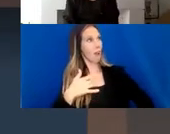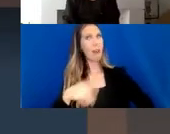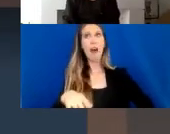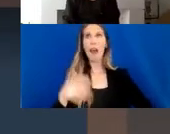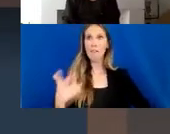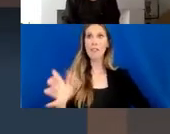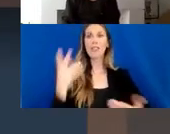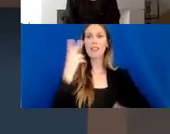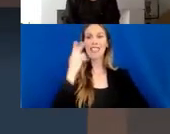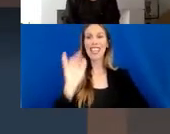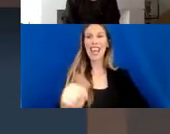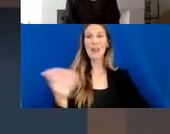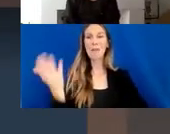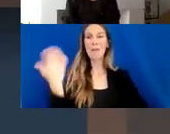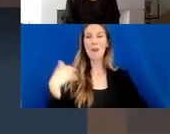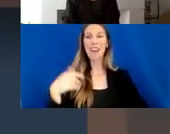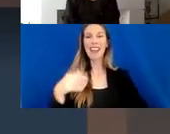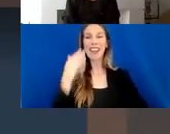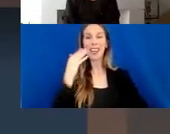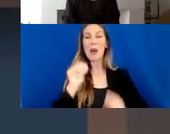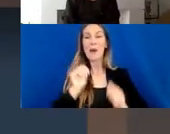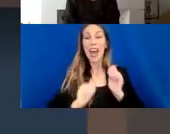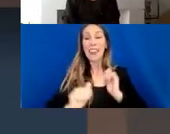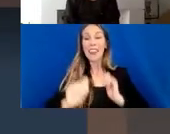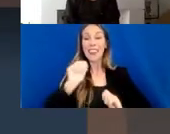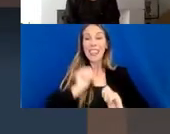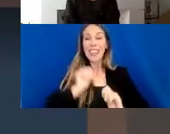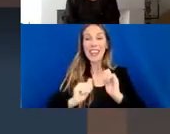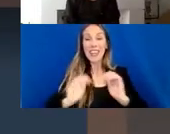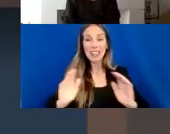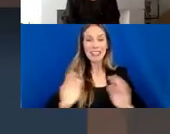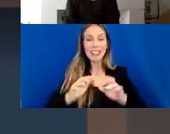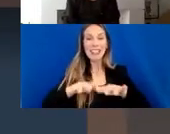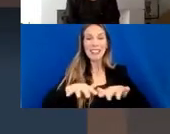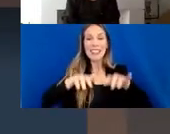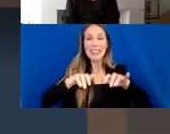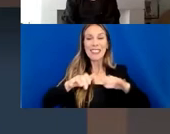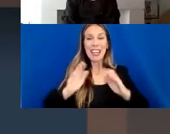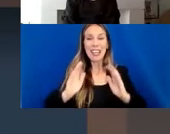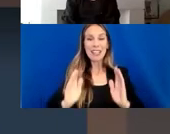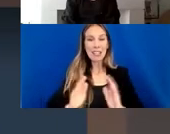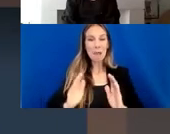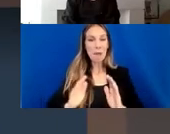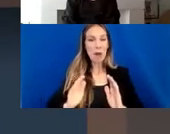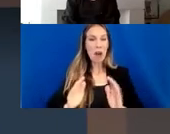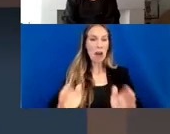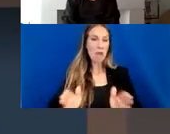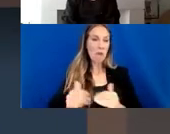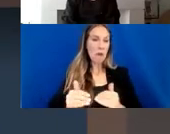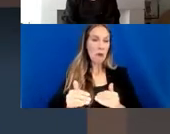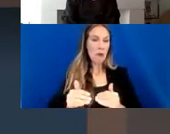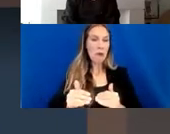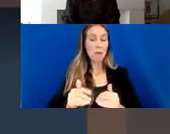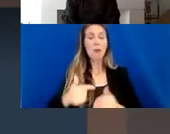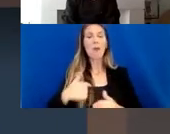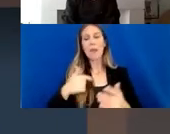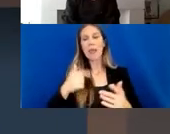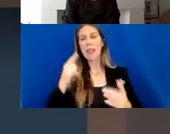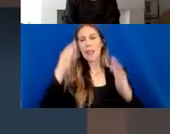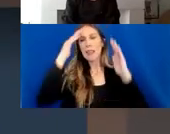like a theater style small room. And we anticipate mics will be up in that.